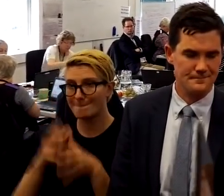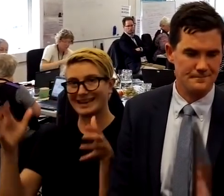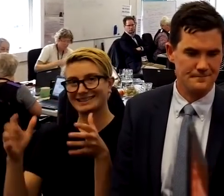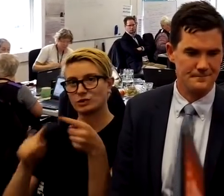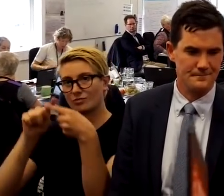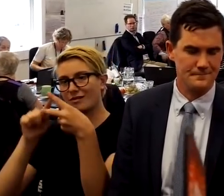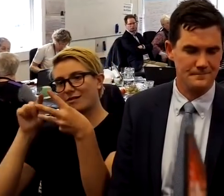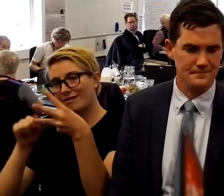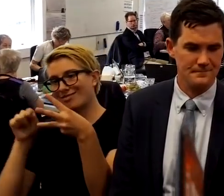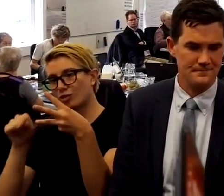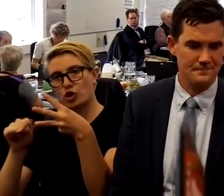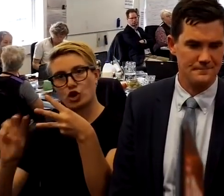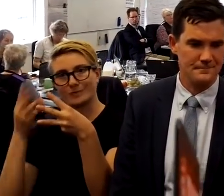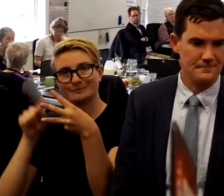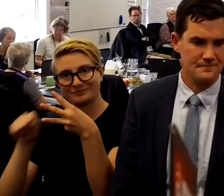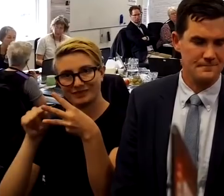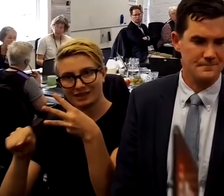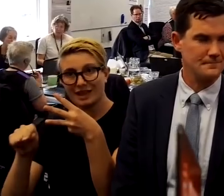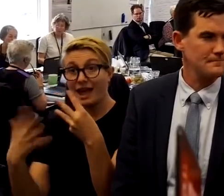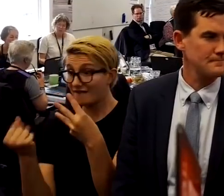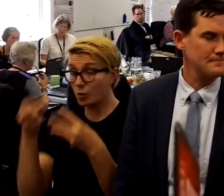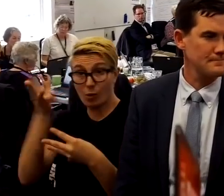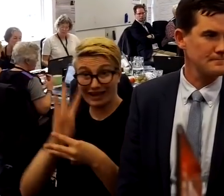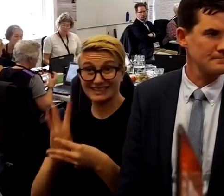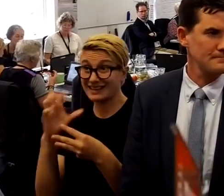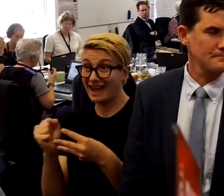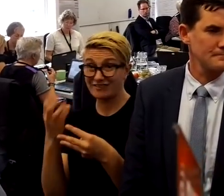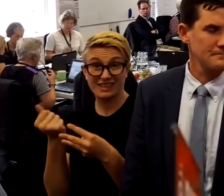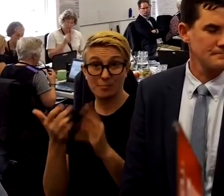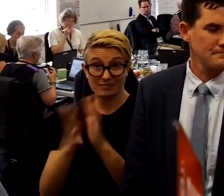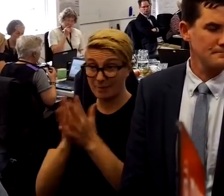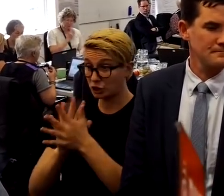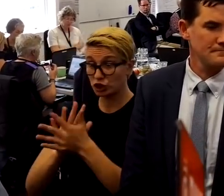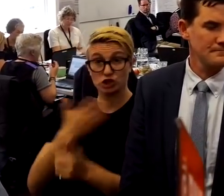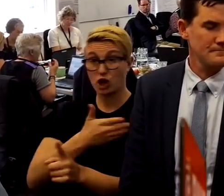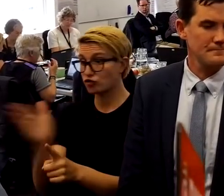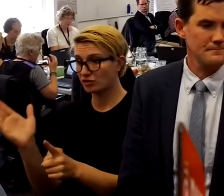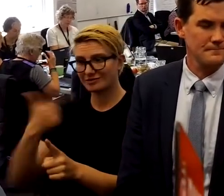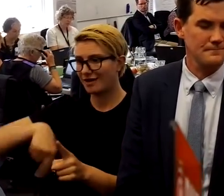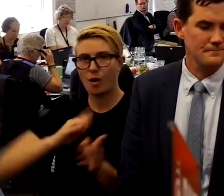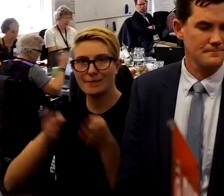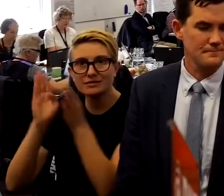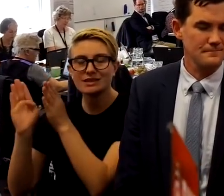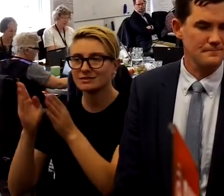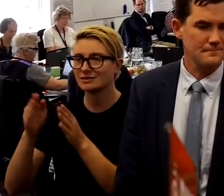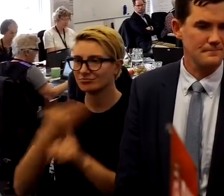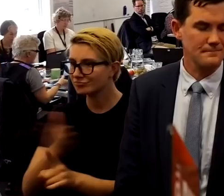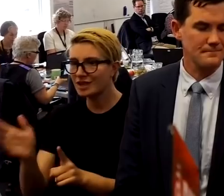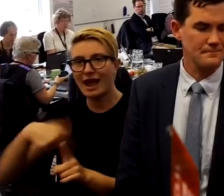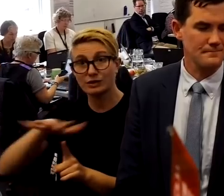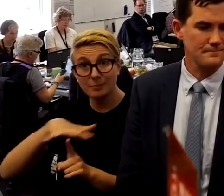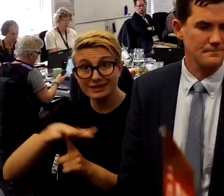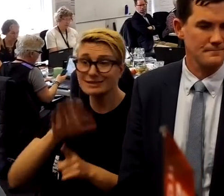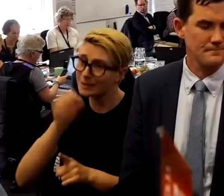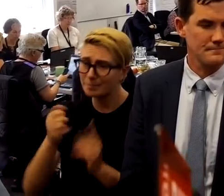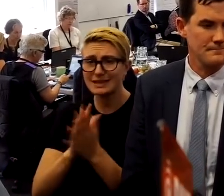superficial damage across the whole portfolio. It's very little. We have done extremely well. So there are isolated pockets where there